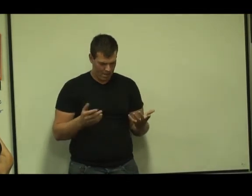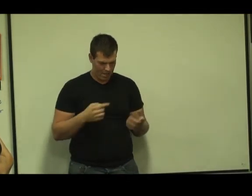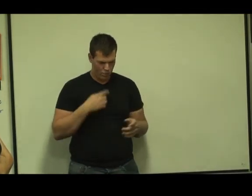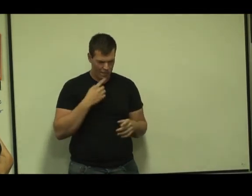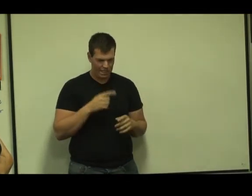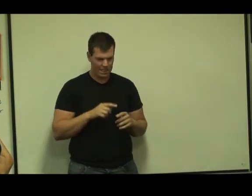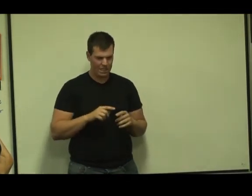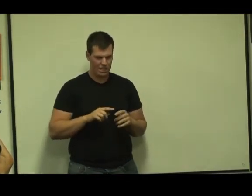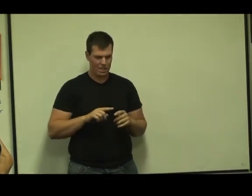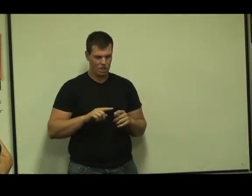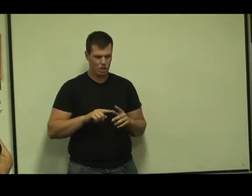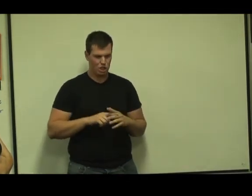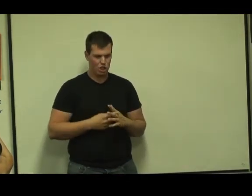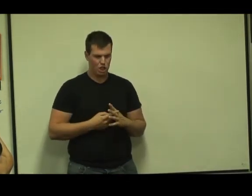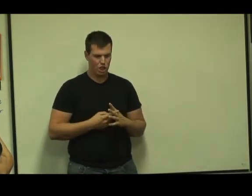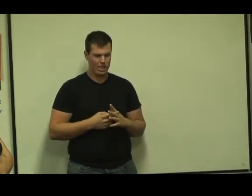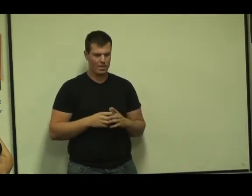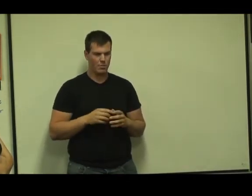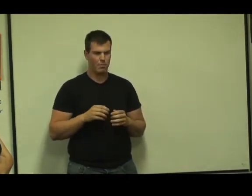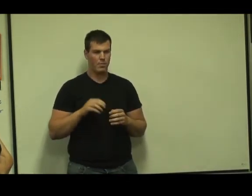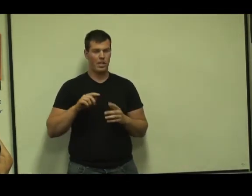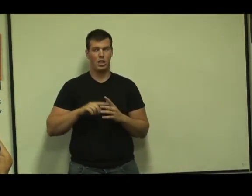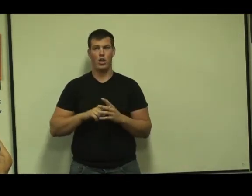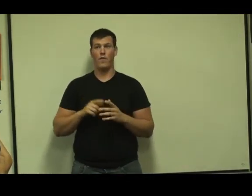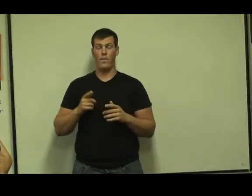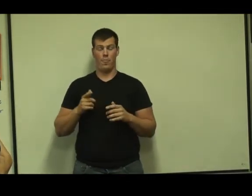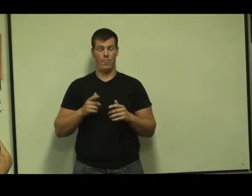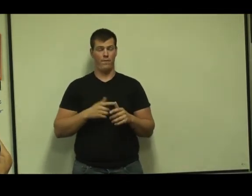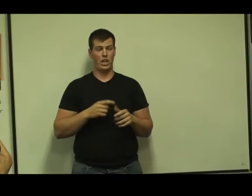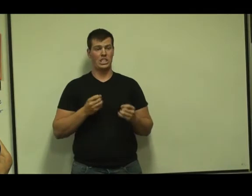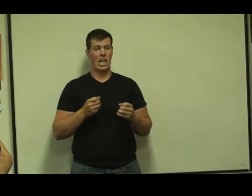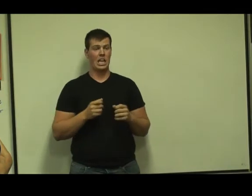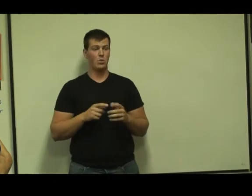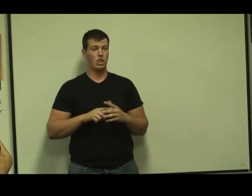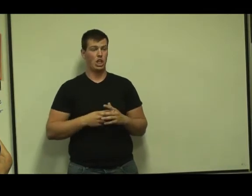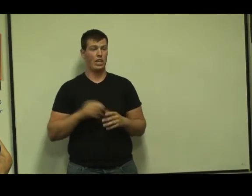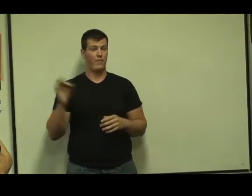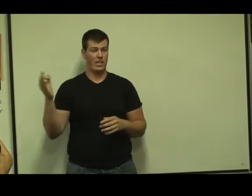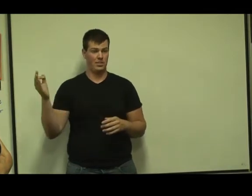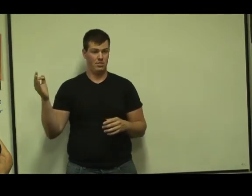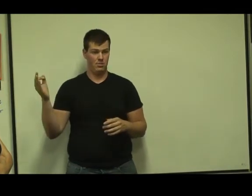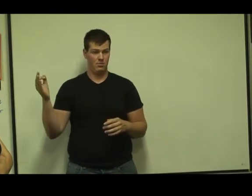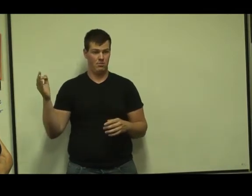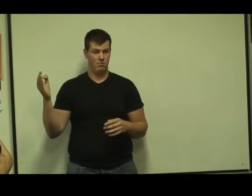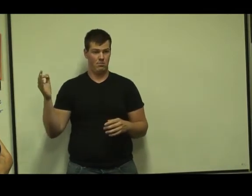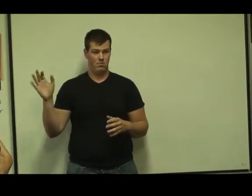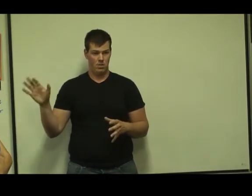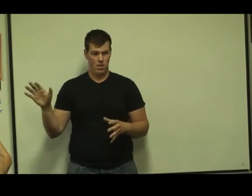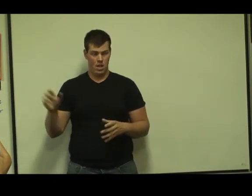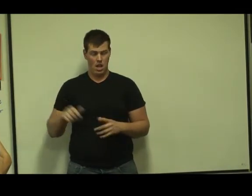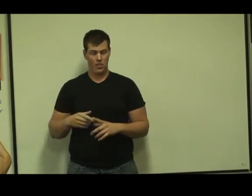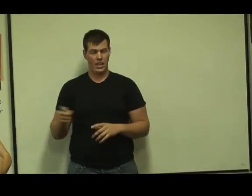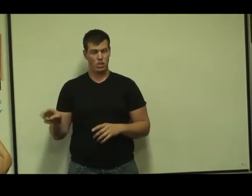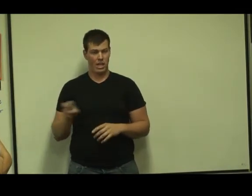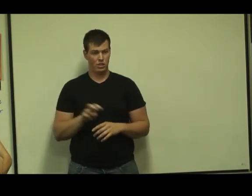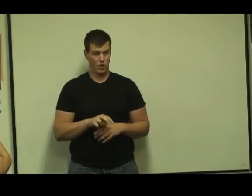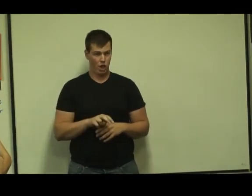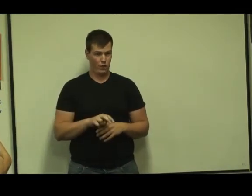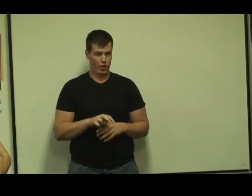It really died. The bike died because died event. And then you transfer